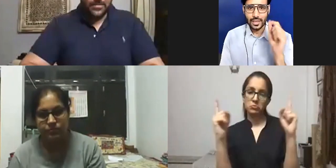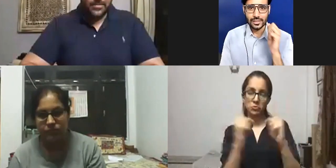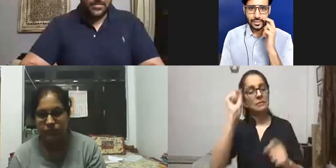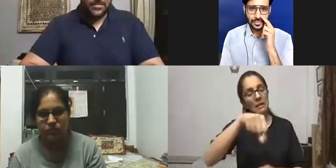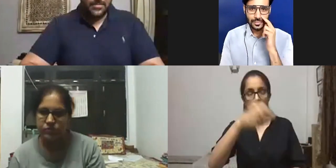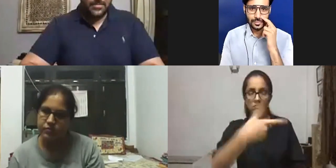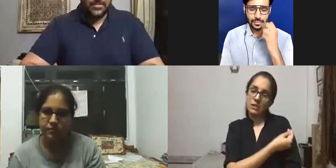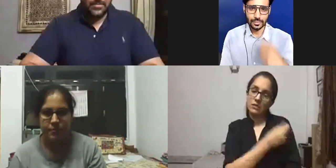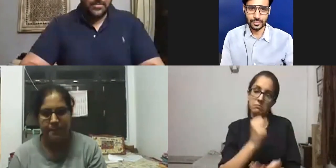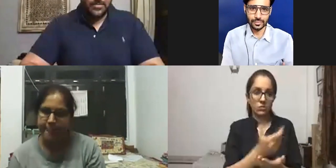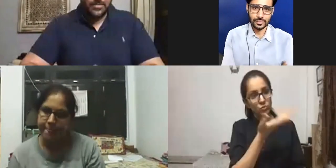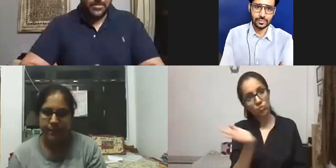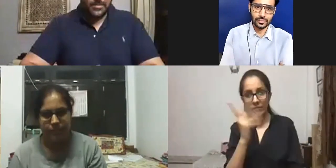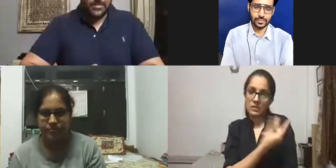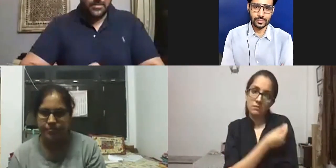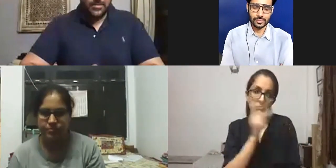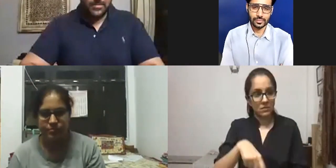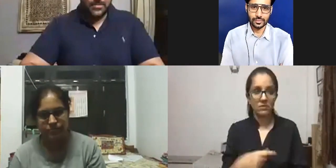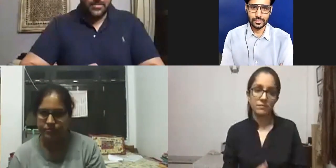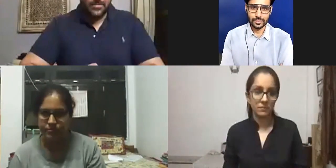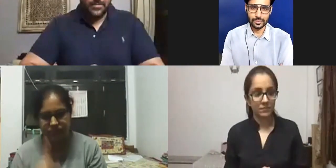yes, yes.